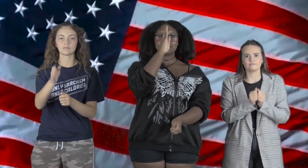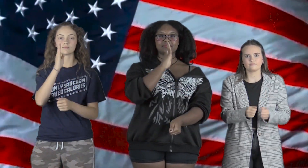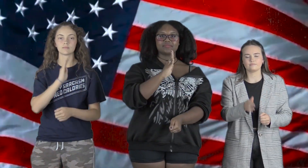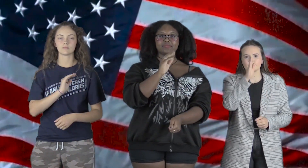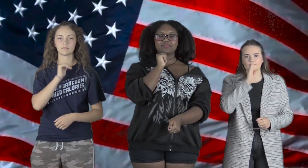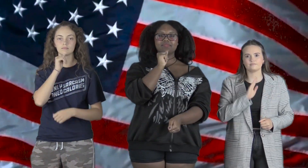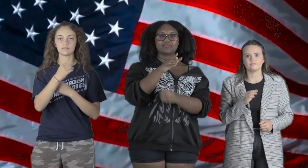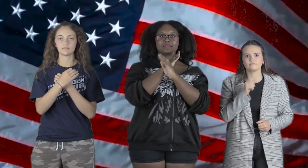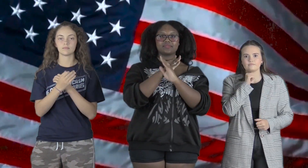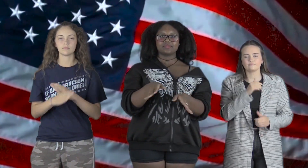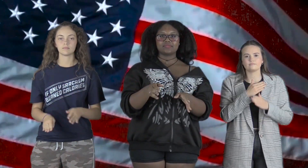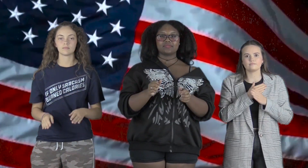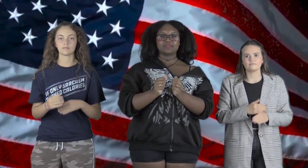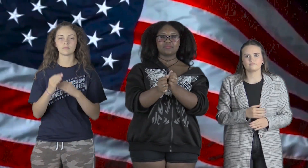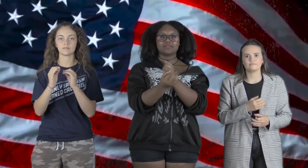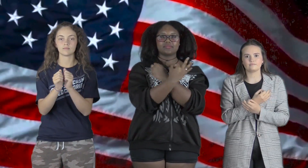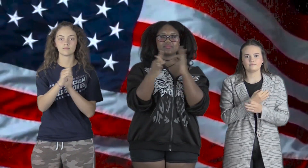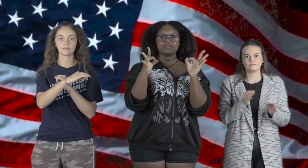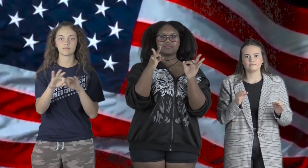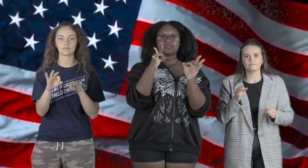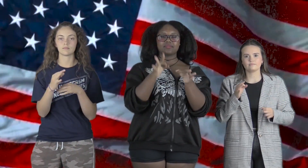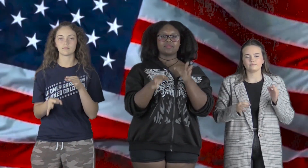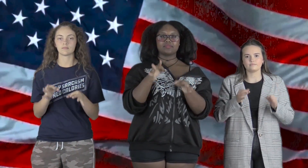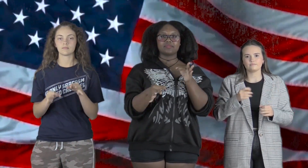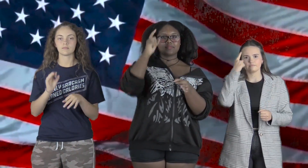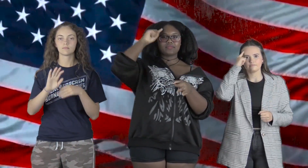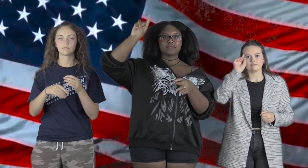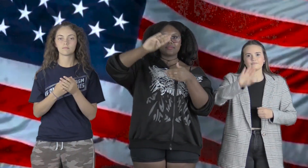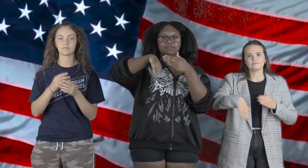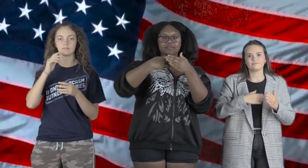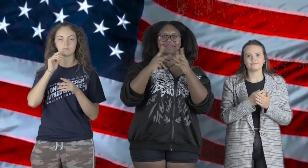under God, indivisible, with liberty and justice for all.